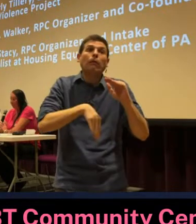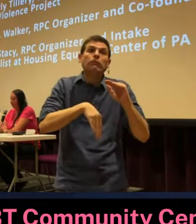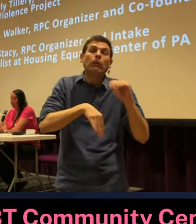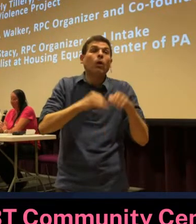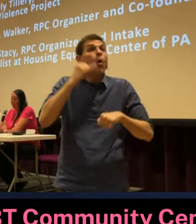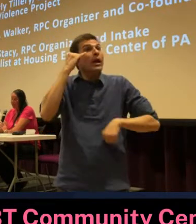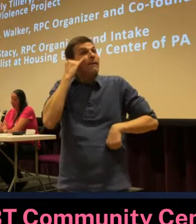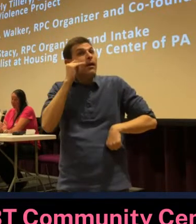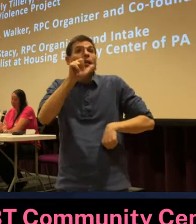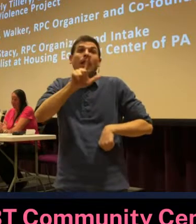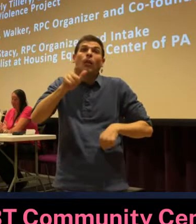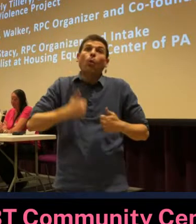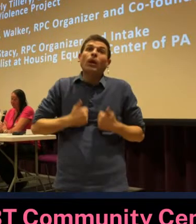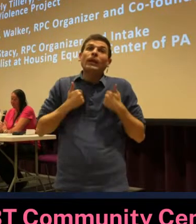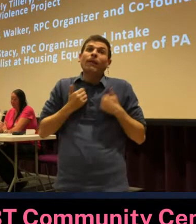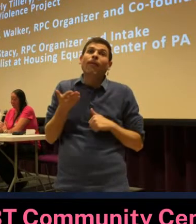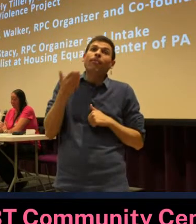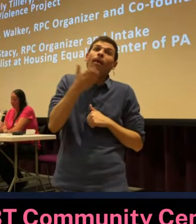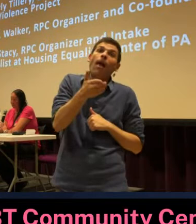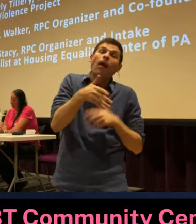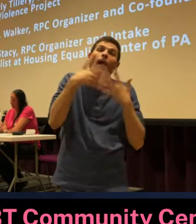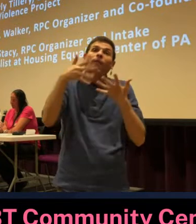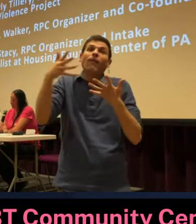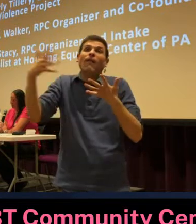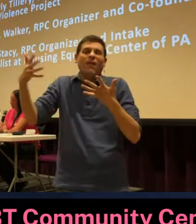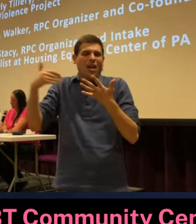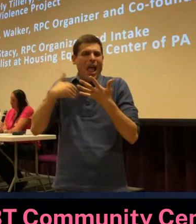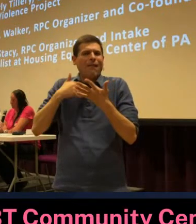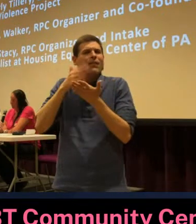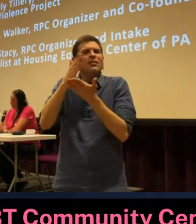them. So then it's not covered.